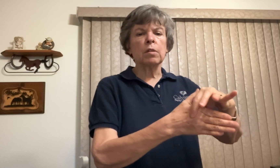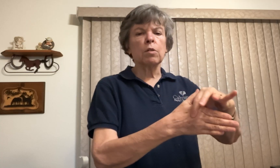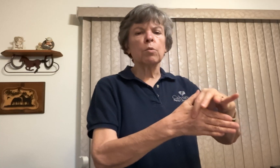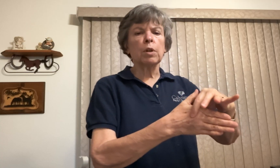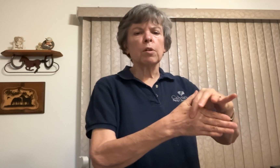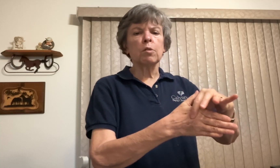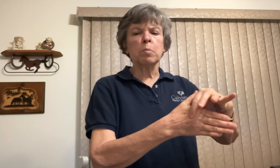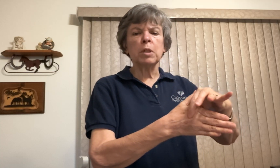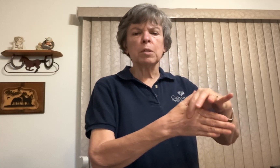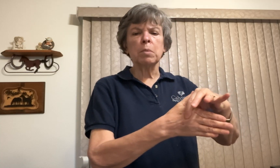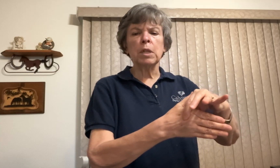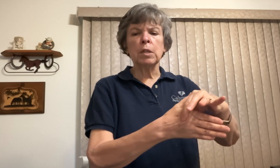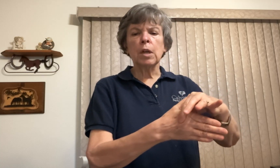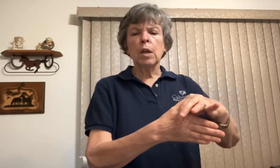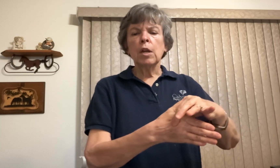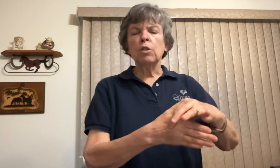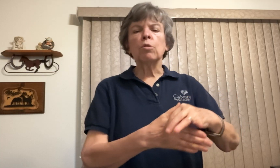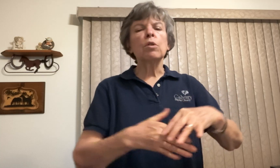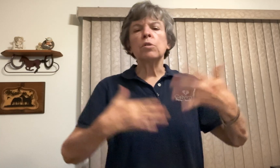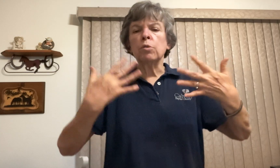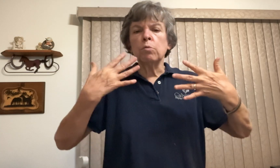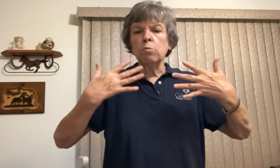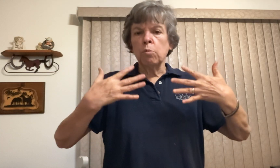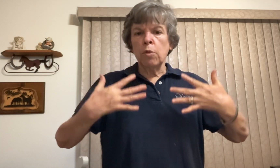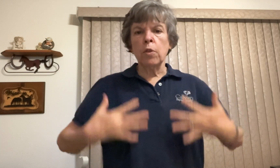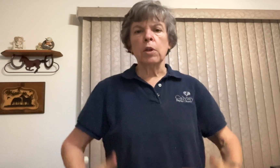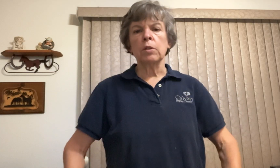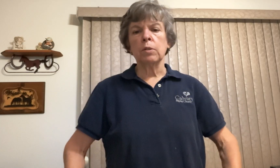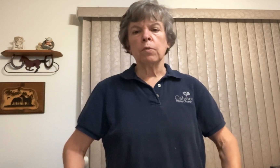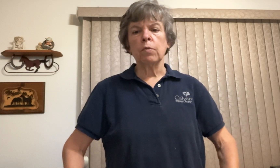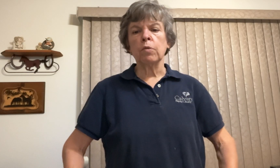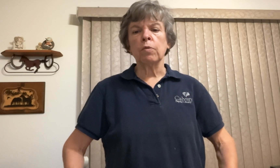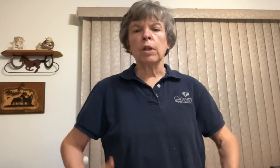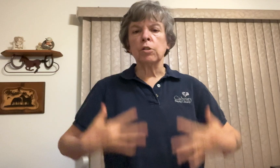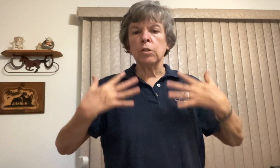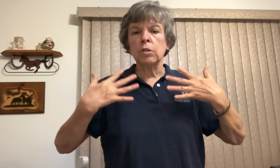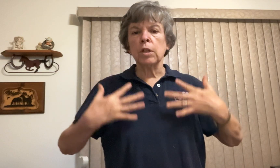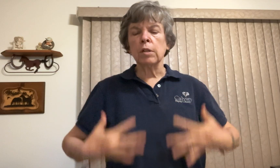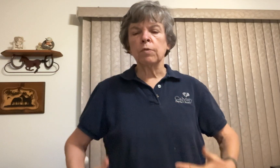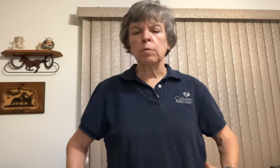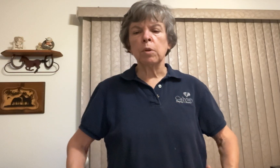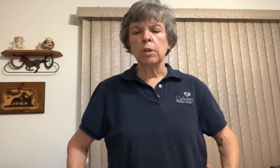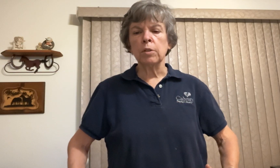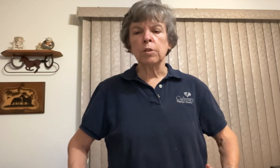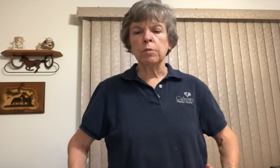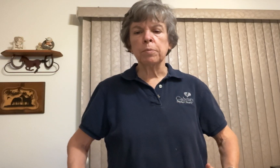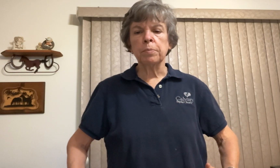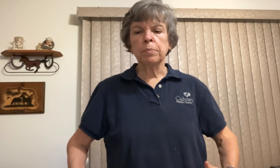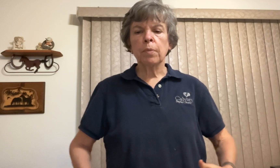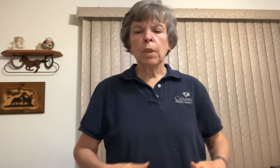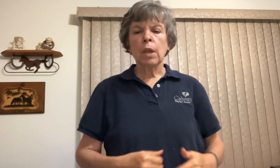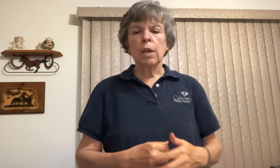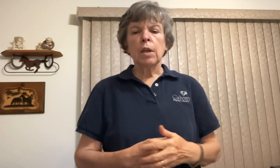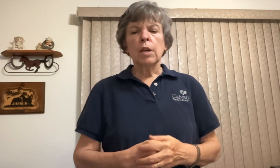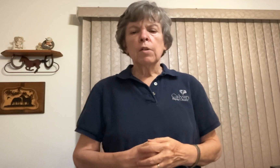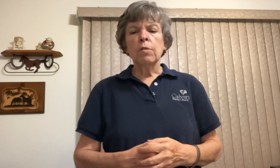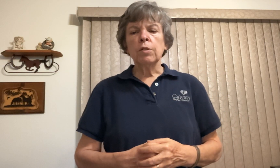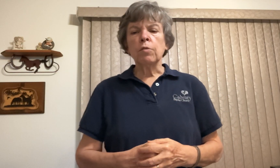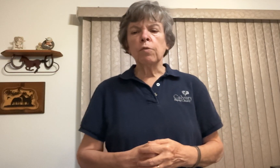holding onto a piece of meat. You could do this for flesh instead if you wanted to. So